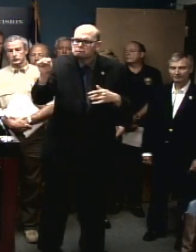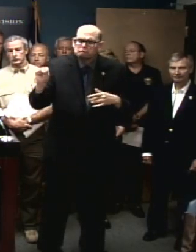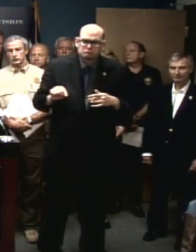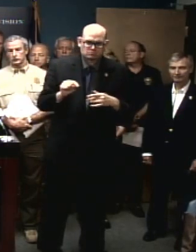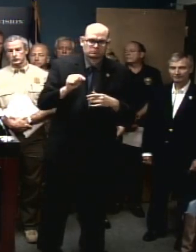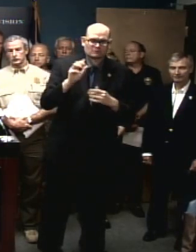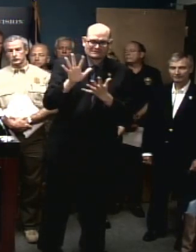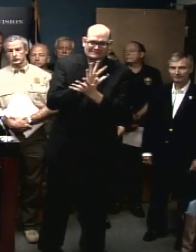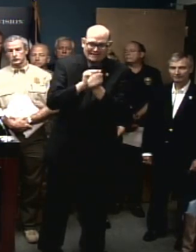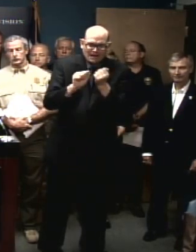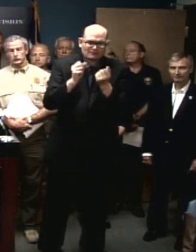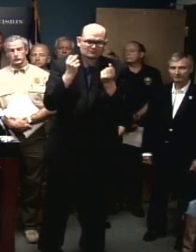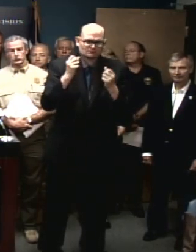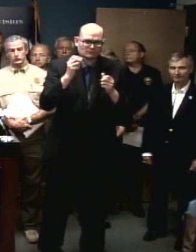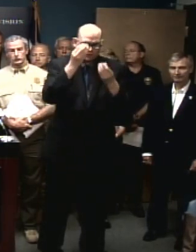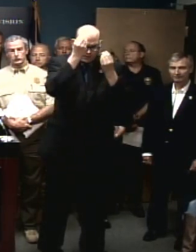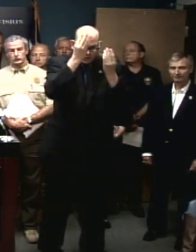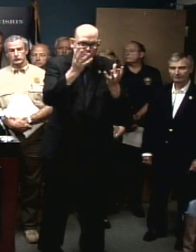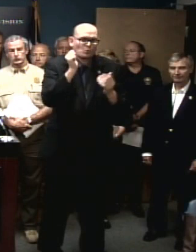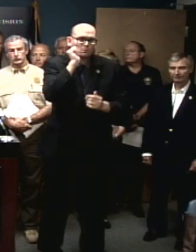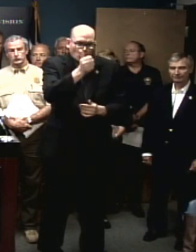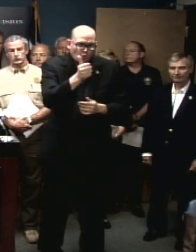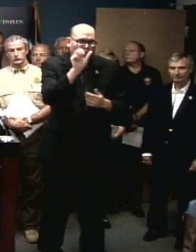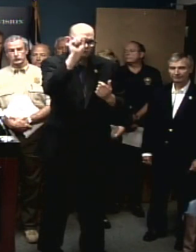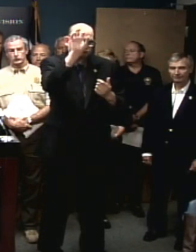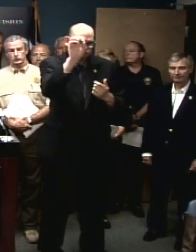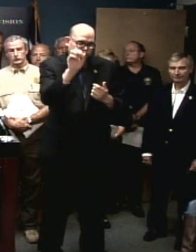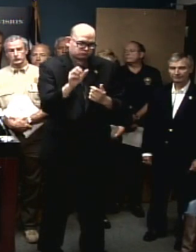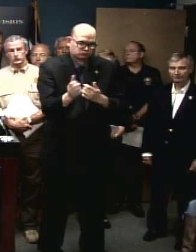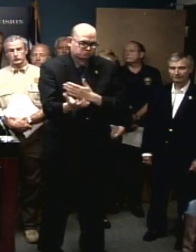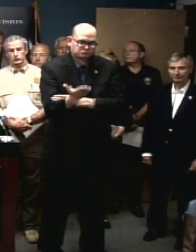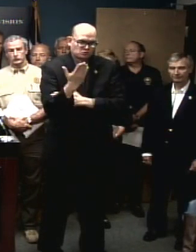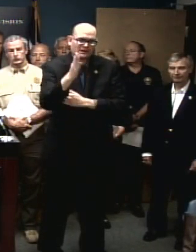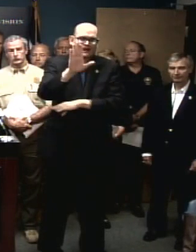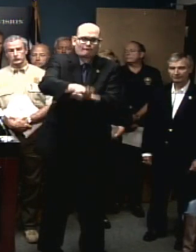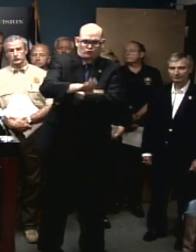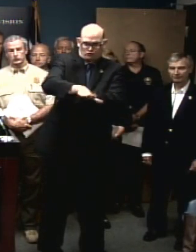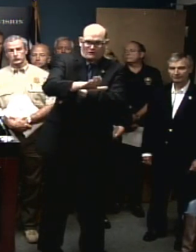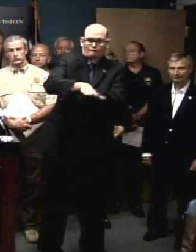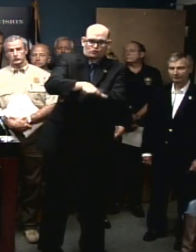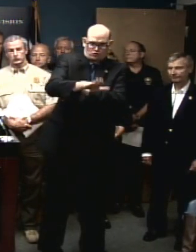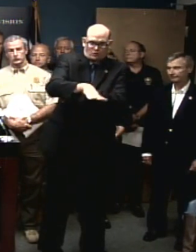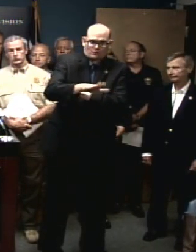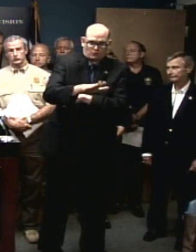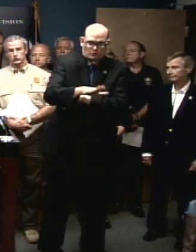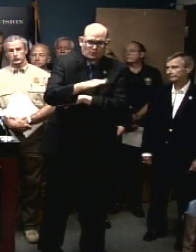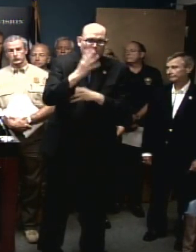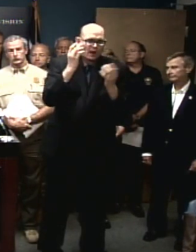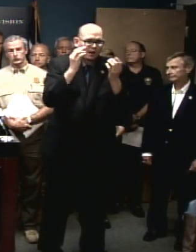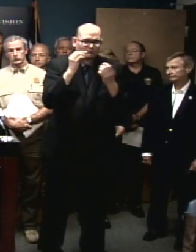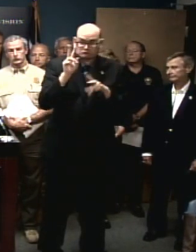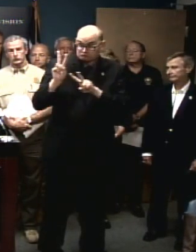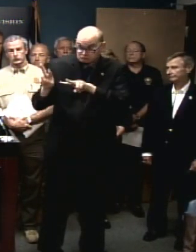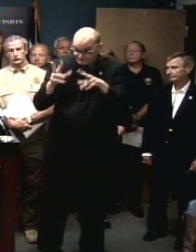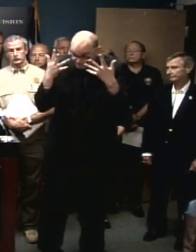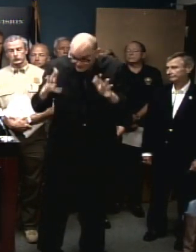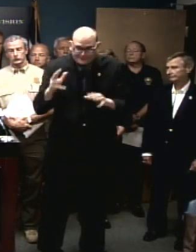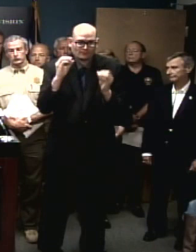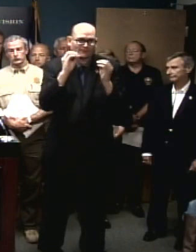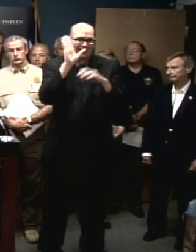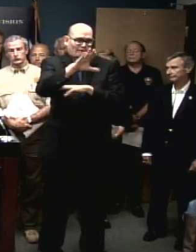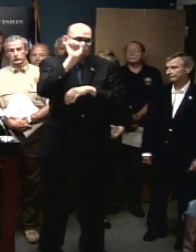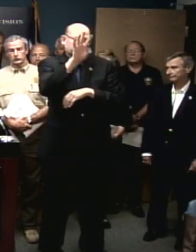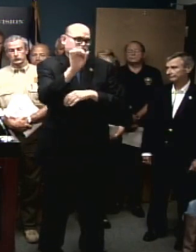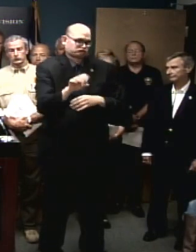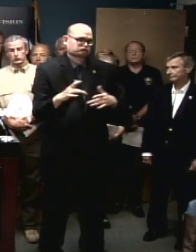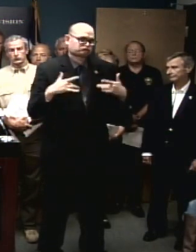a report back tomorrow, not in the morning, but probably more in the afternoon, so that we have more information to give to you. So with that, I will open it up